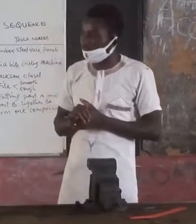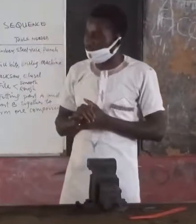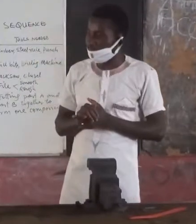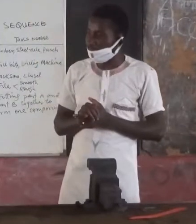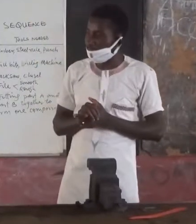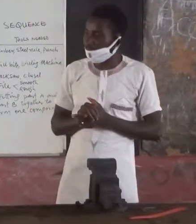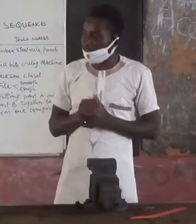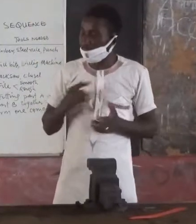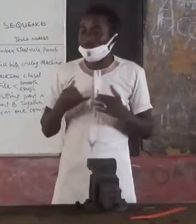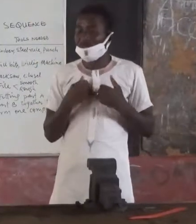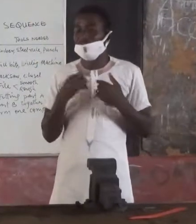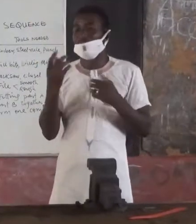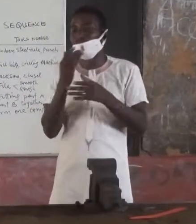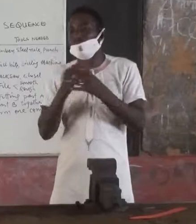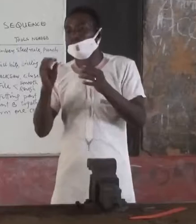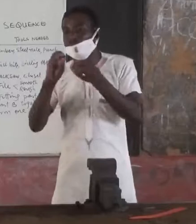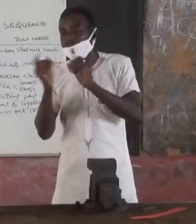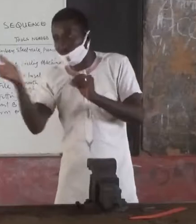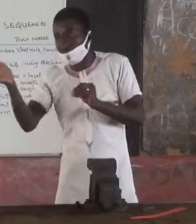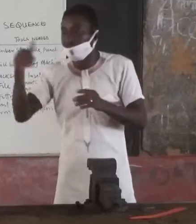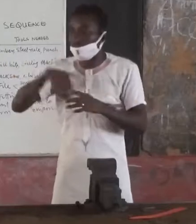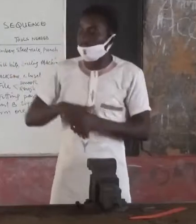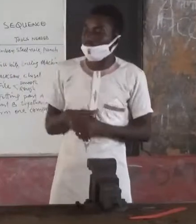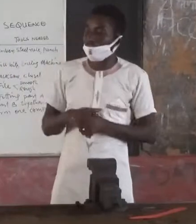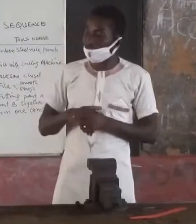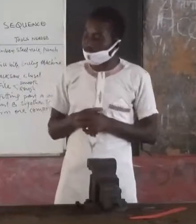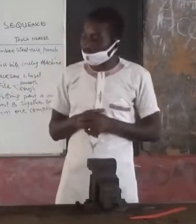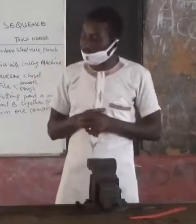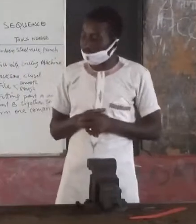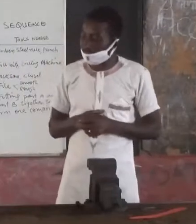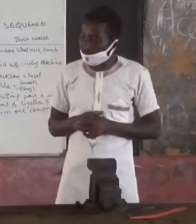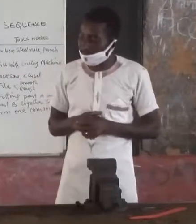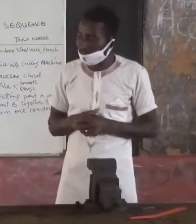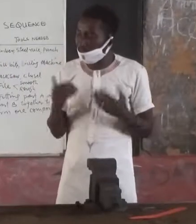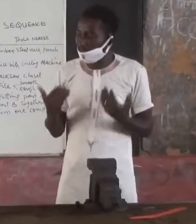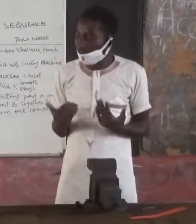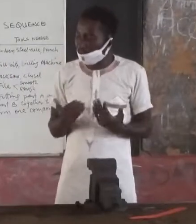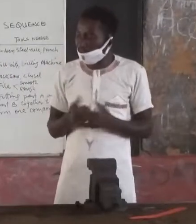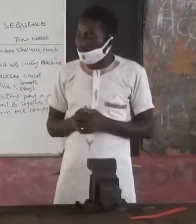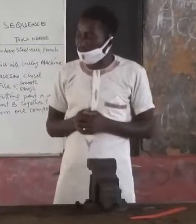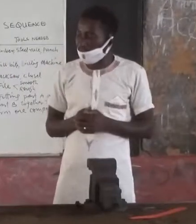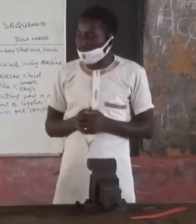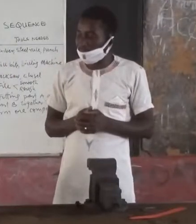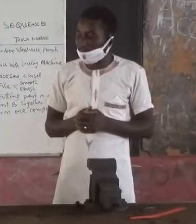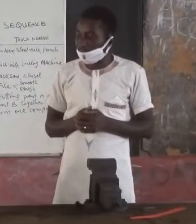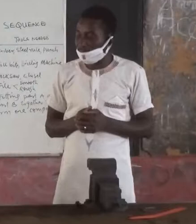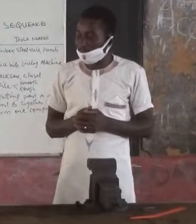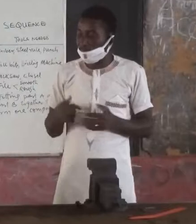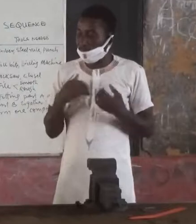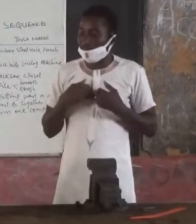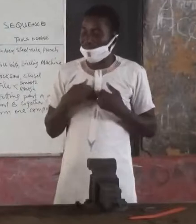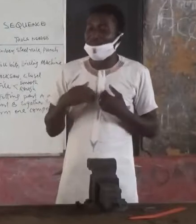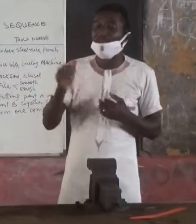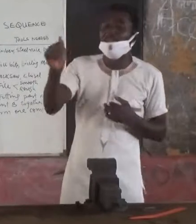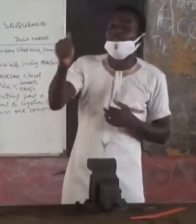checking 45 degrees angle, if you know the technical know-how, you can equally use it to do that. Now, apart from that, we